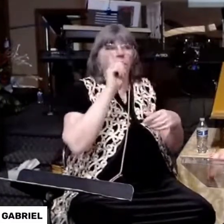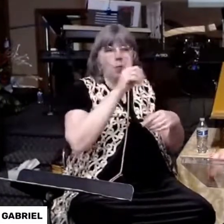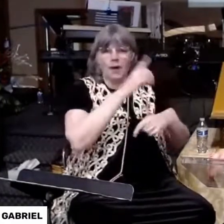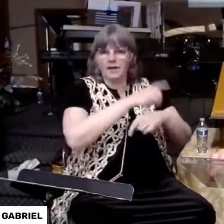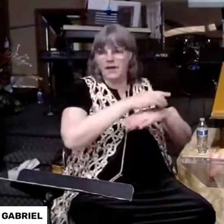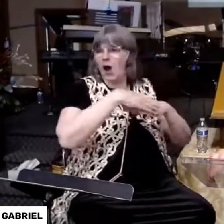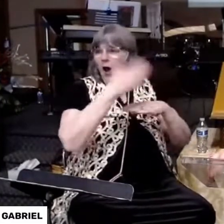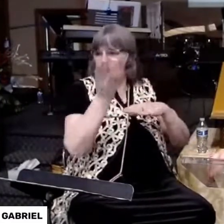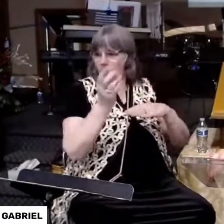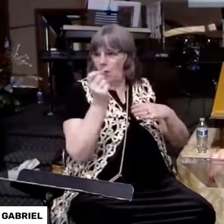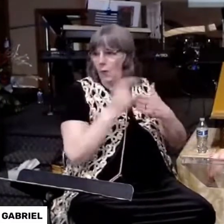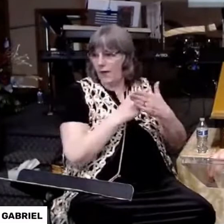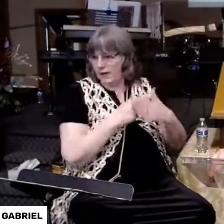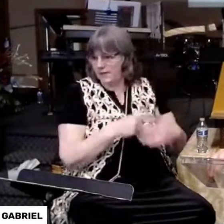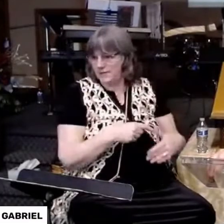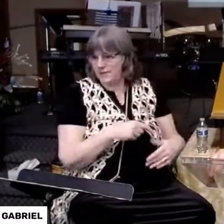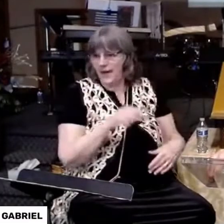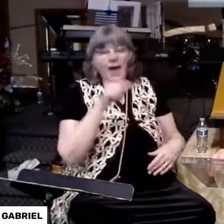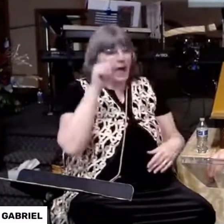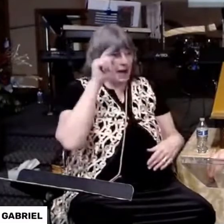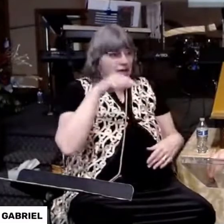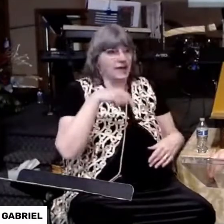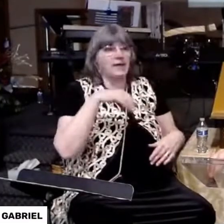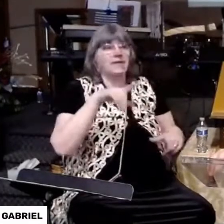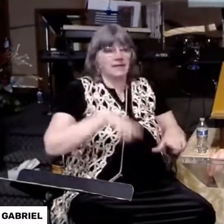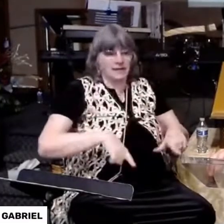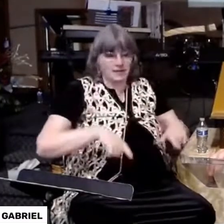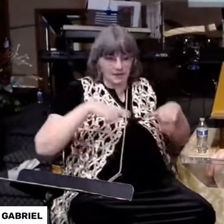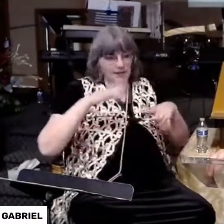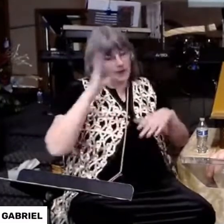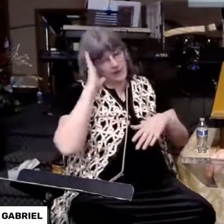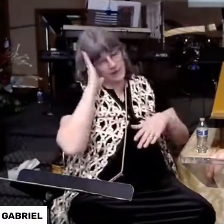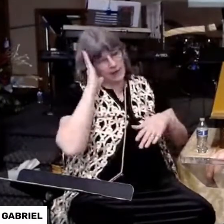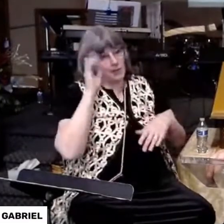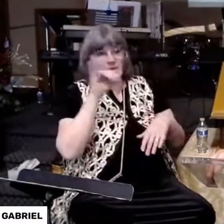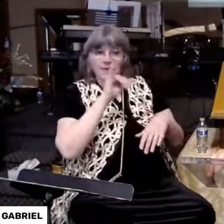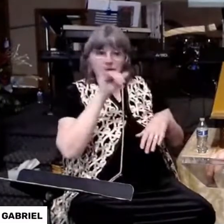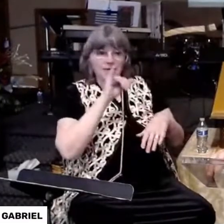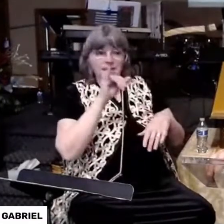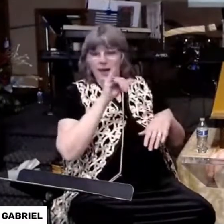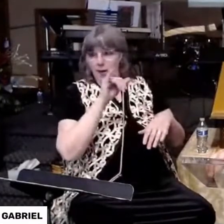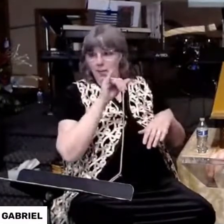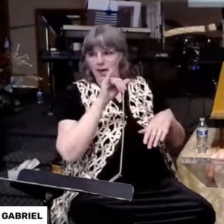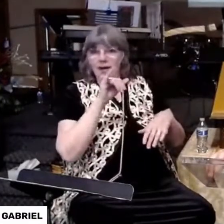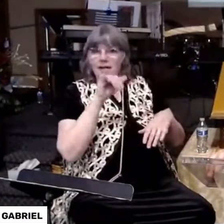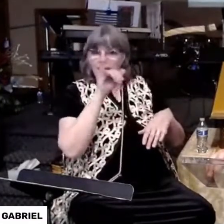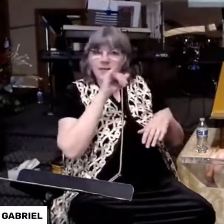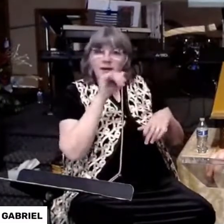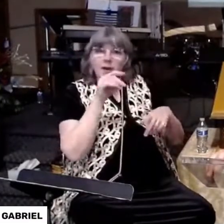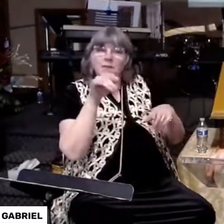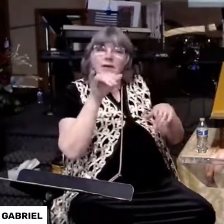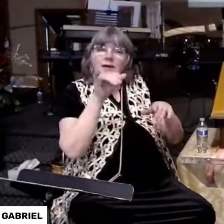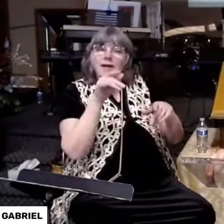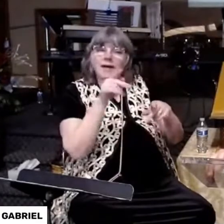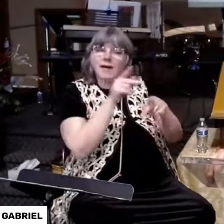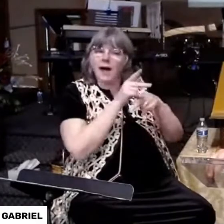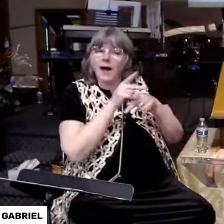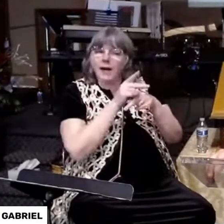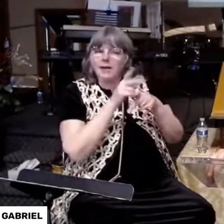week. If the master was good, observed Torah, they had one day off a week paid.